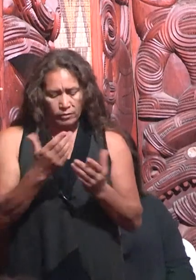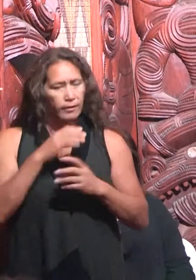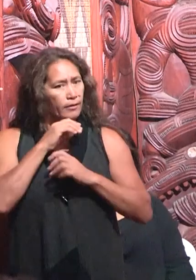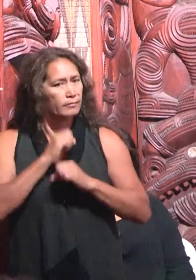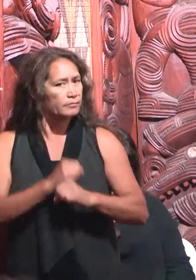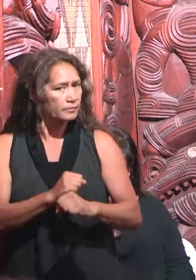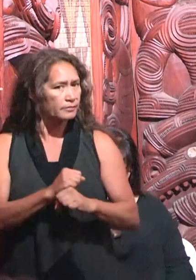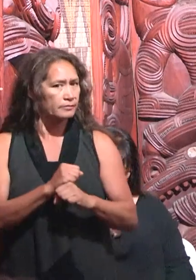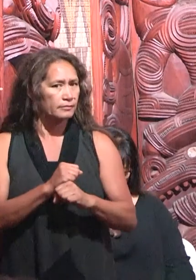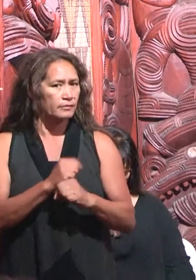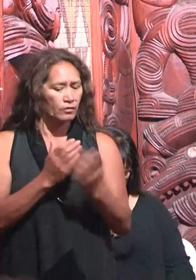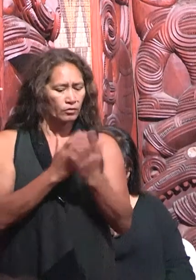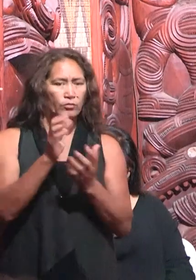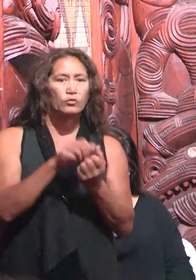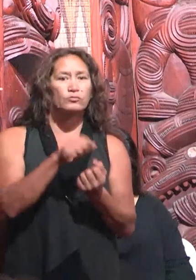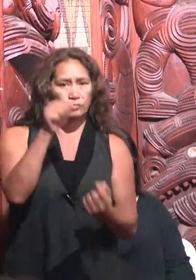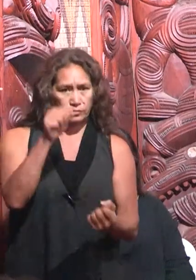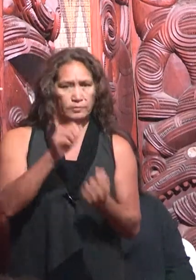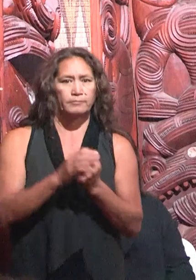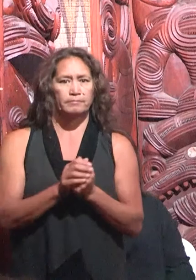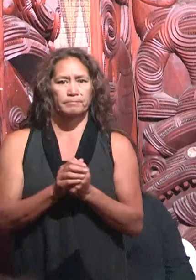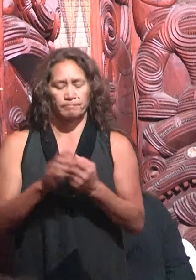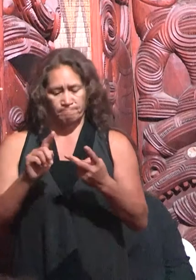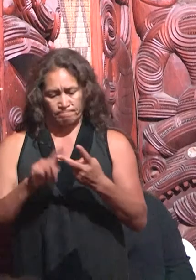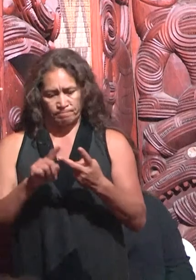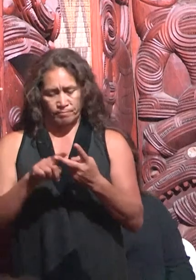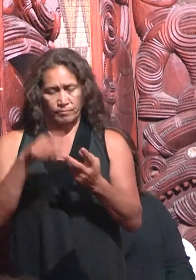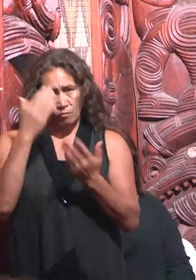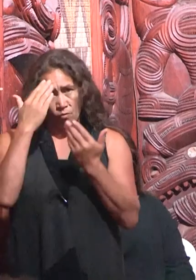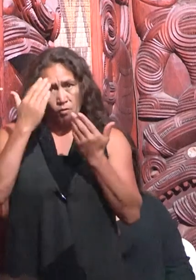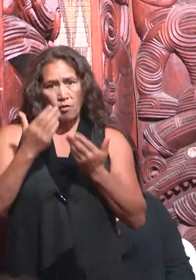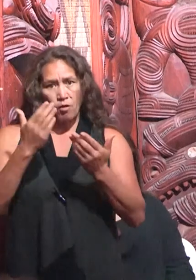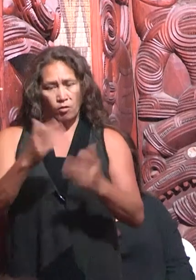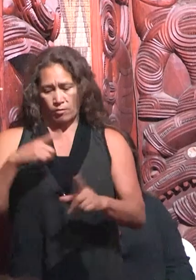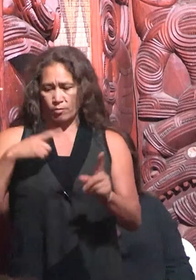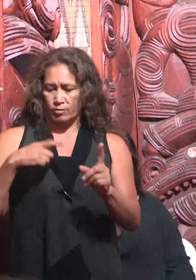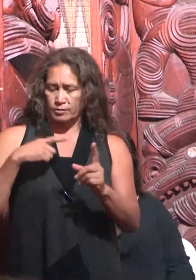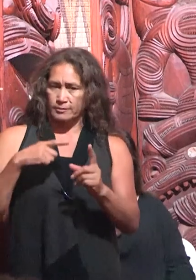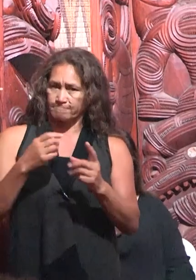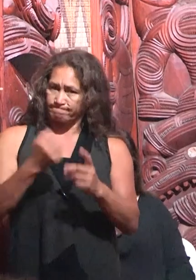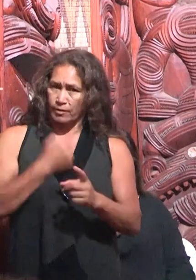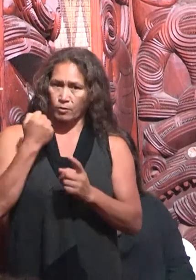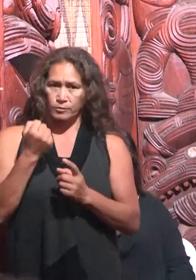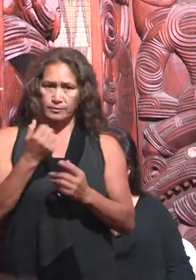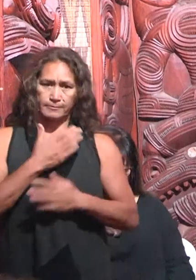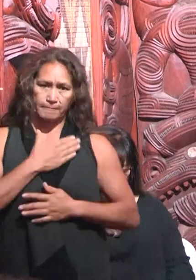treaty, and also to honour our purpose of keeping this beautiful nation safe. Kia